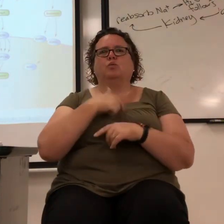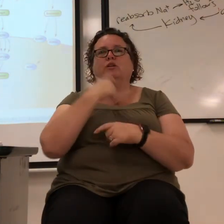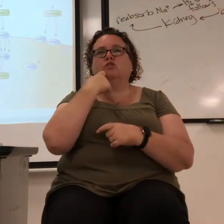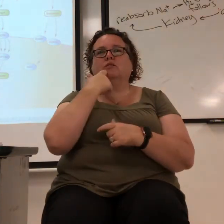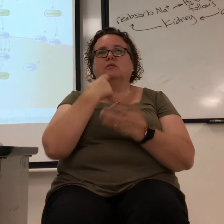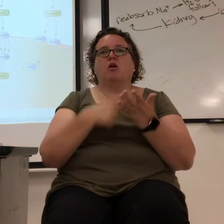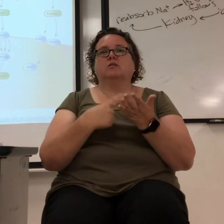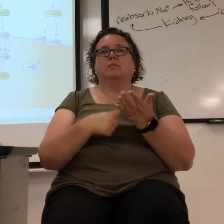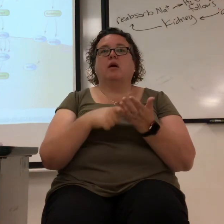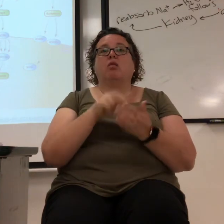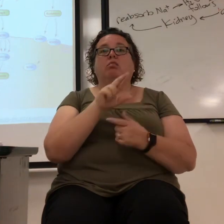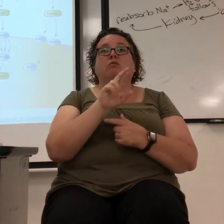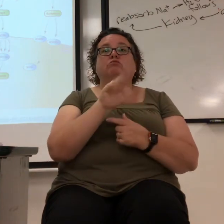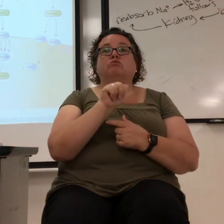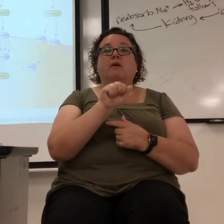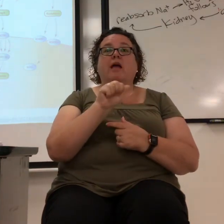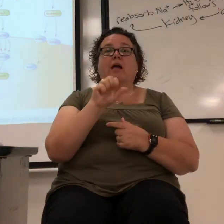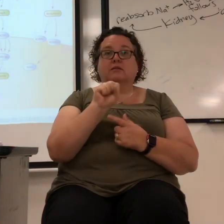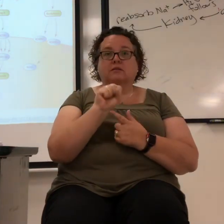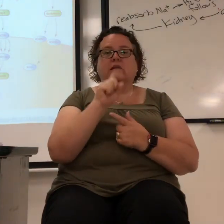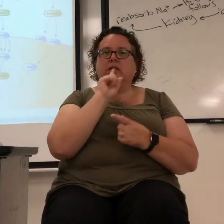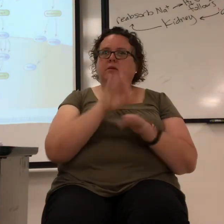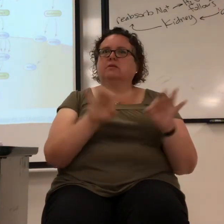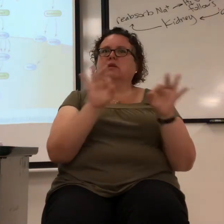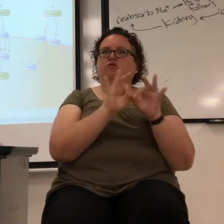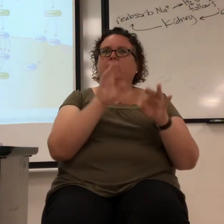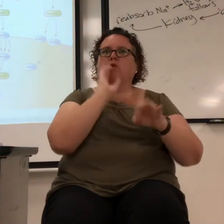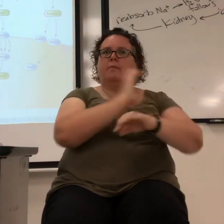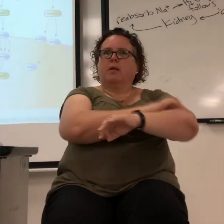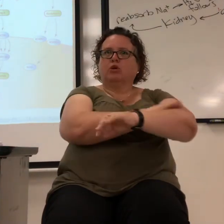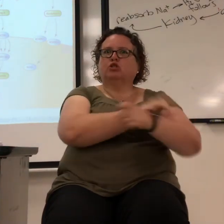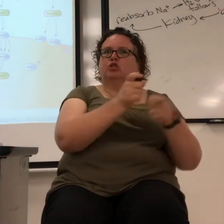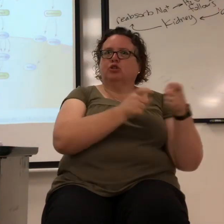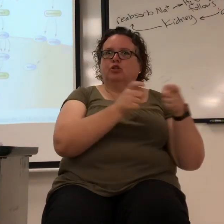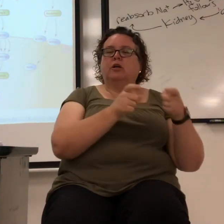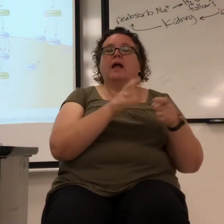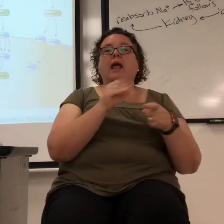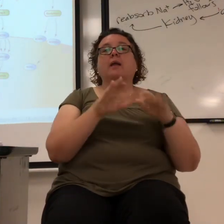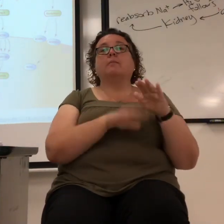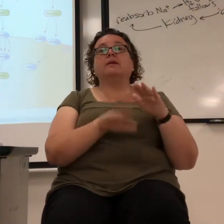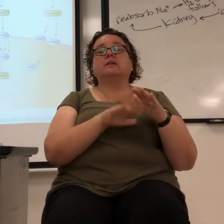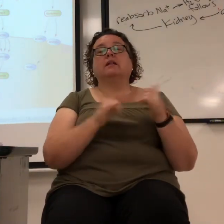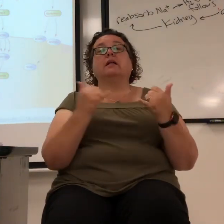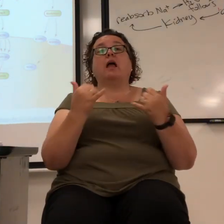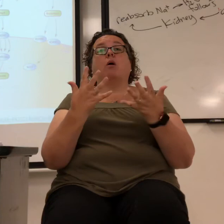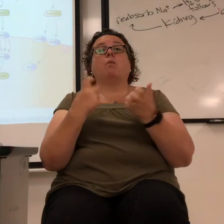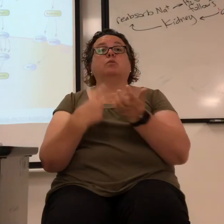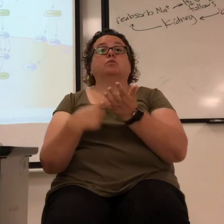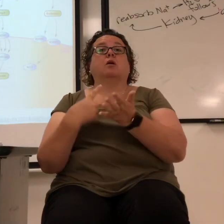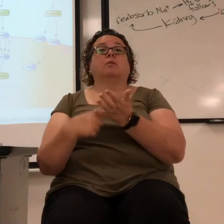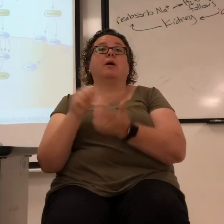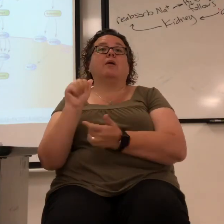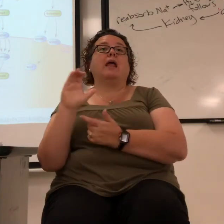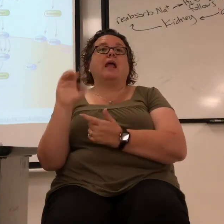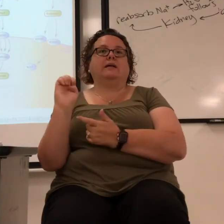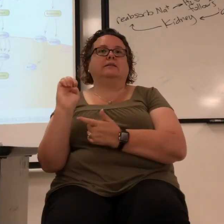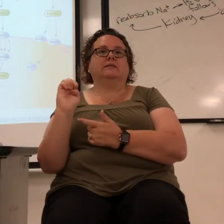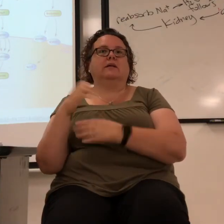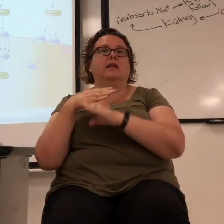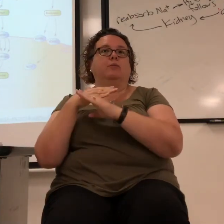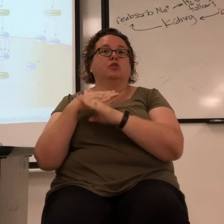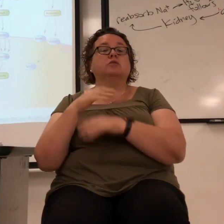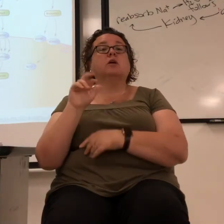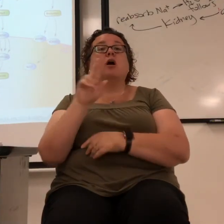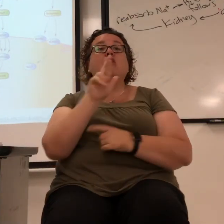RAS mechanism. It's central to control blood pressure. And basically, now I'm going to talk about ACE inhibitors. RAS